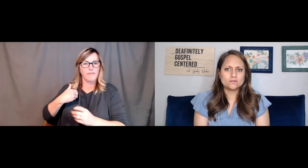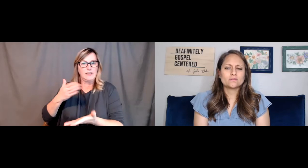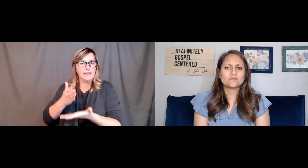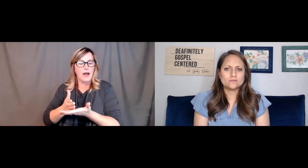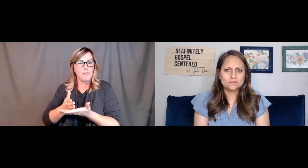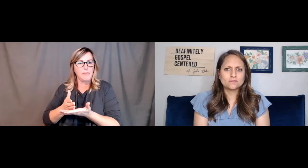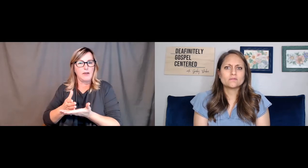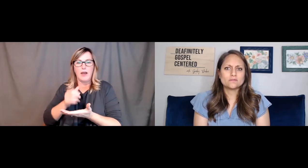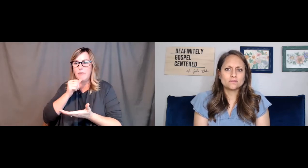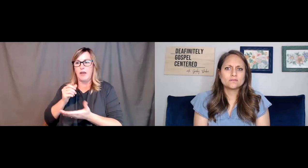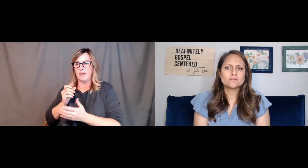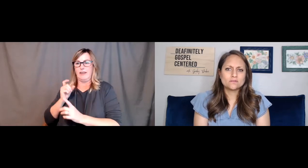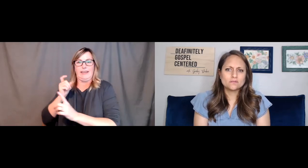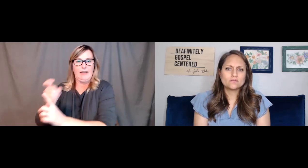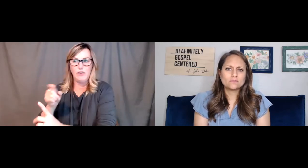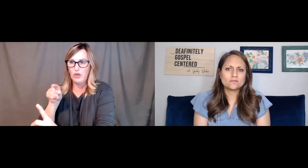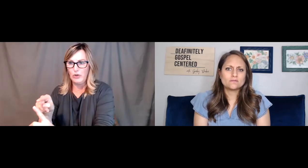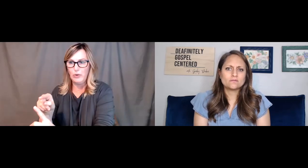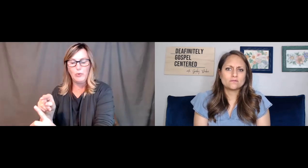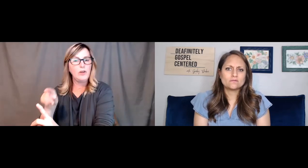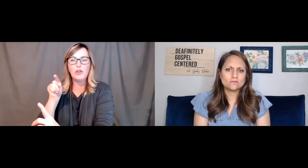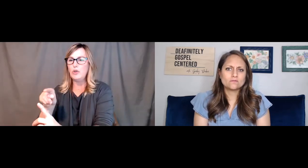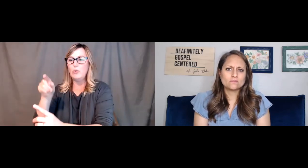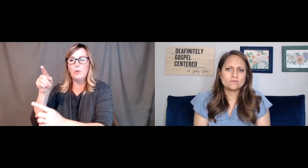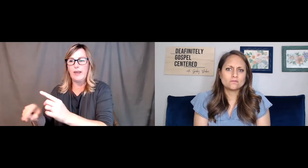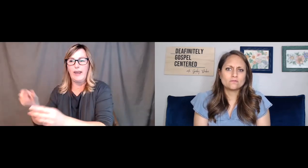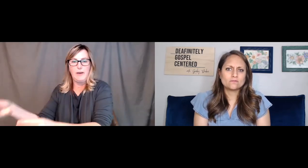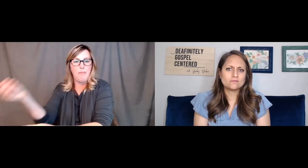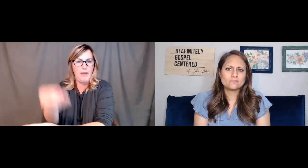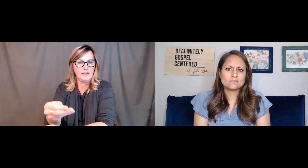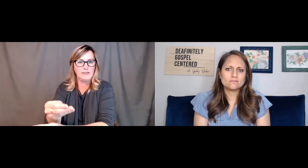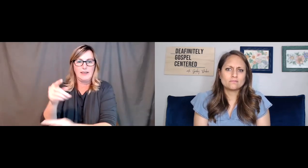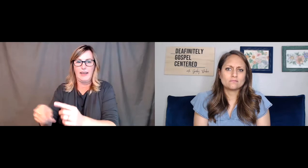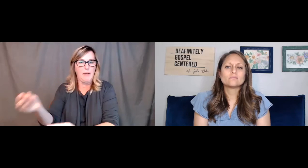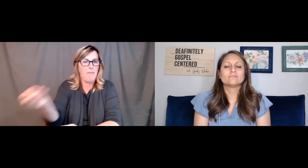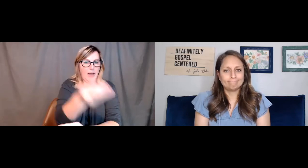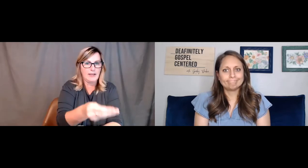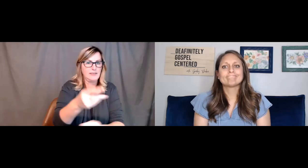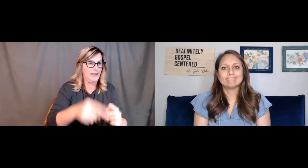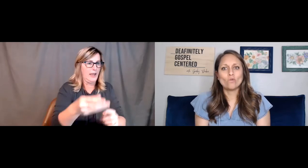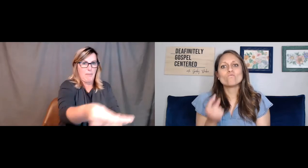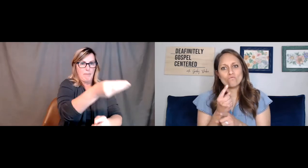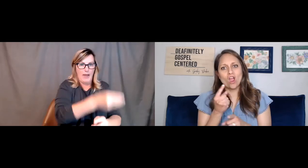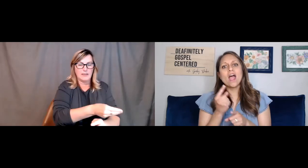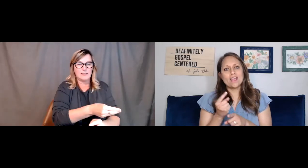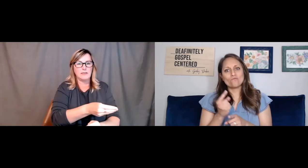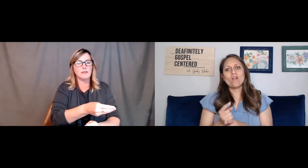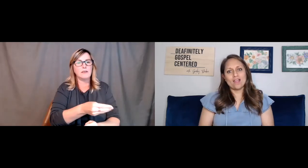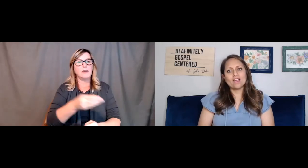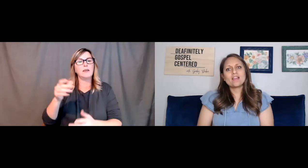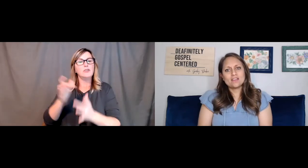So whatever gifts that we are given, if we keep them to ourselves, they don't get to be experienced by other people. They don't get passed on to the next